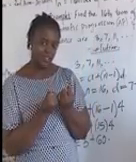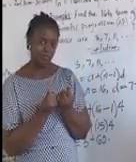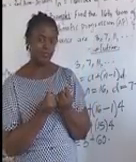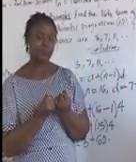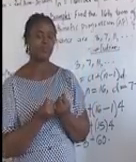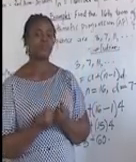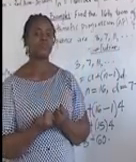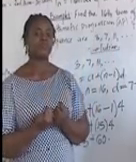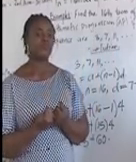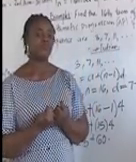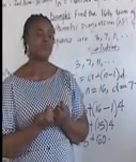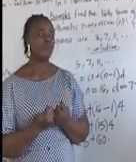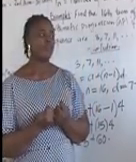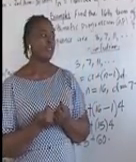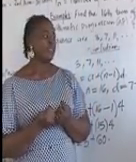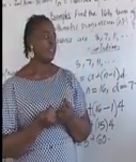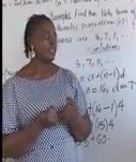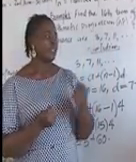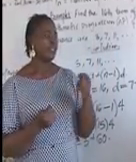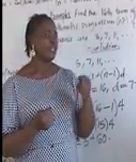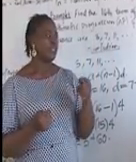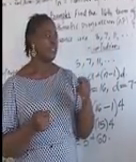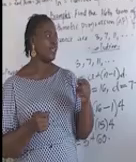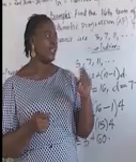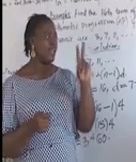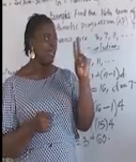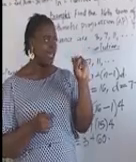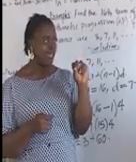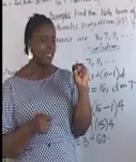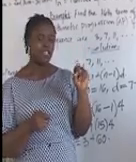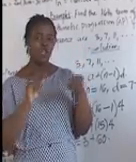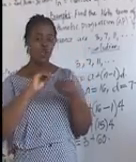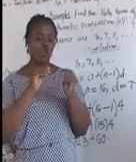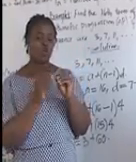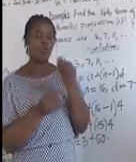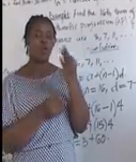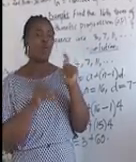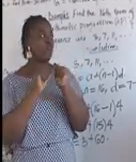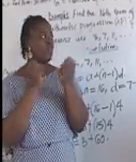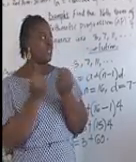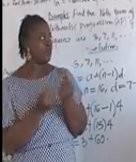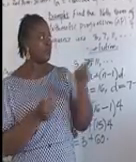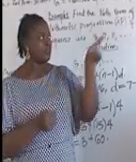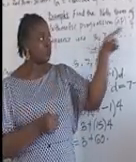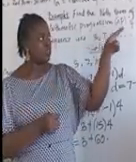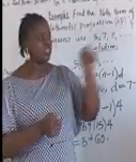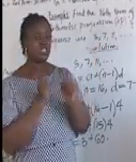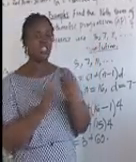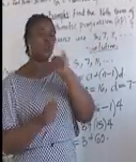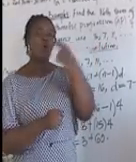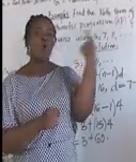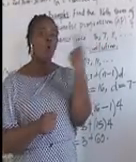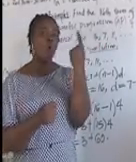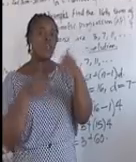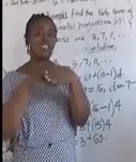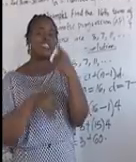seeing? Thereafter, we move on to the next one. N, the number of terms. It's always in the question. Don't